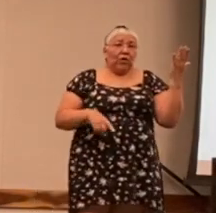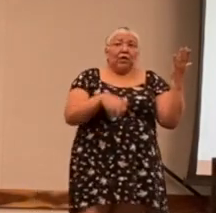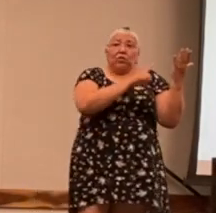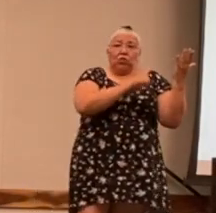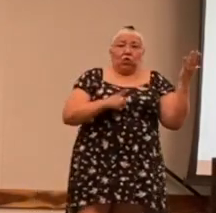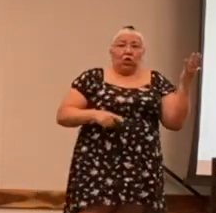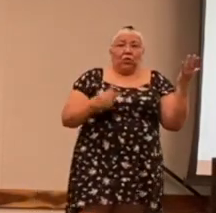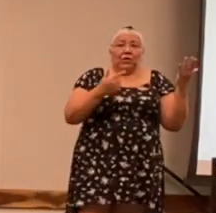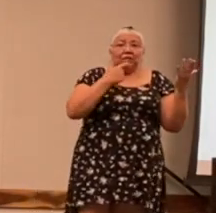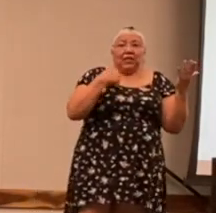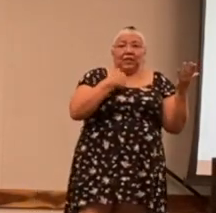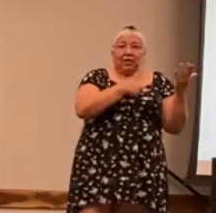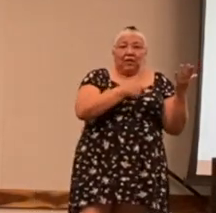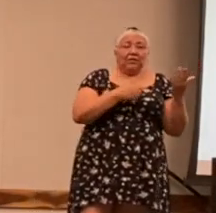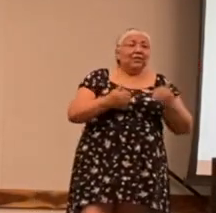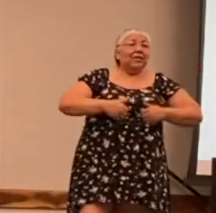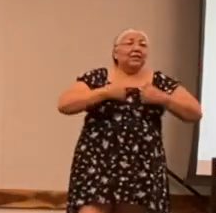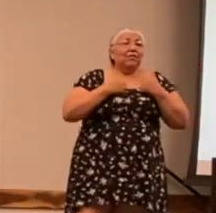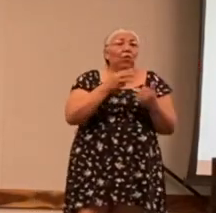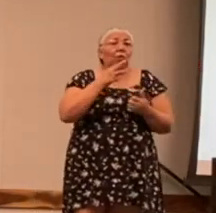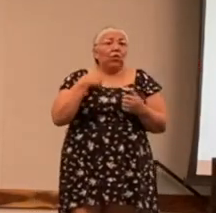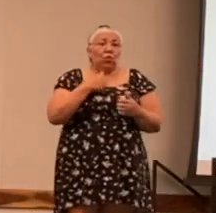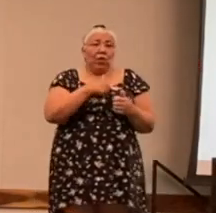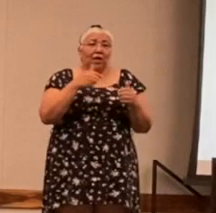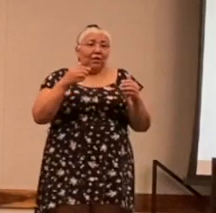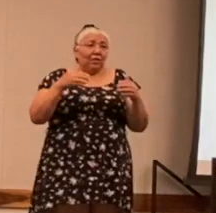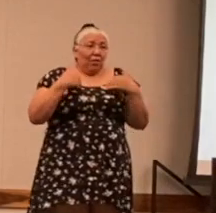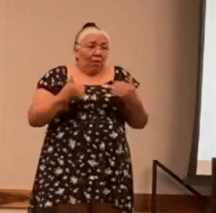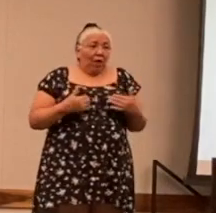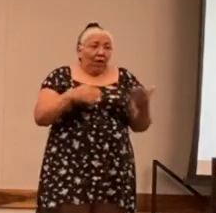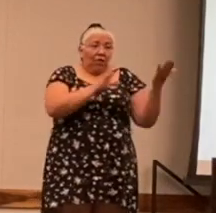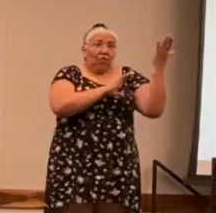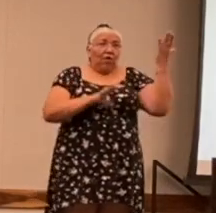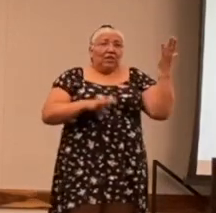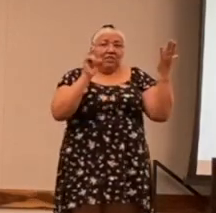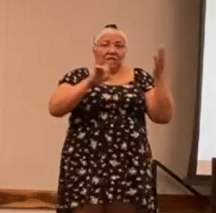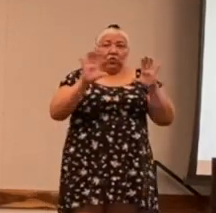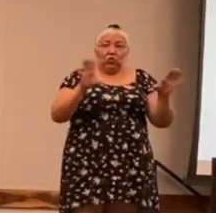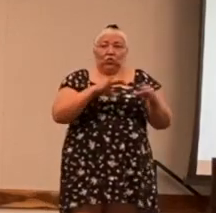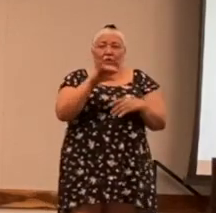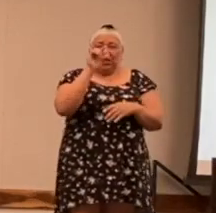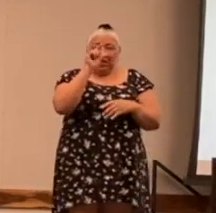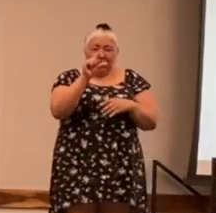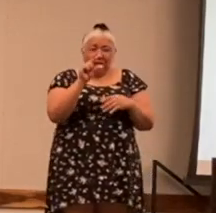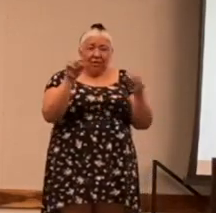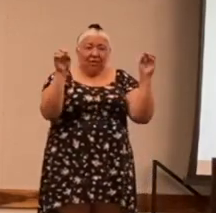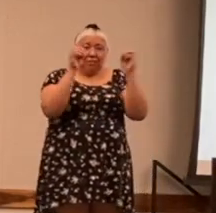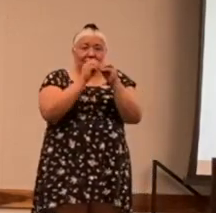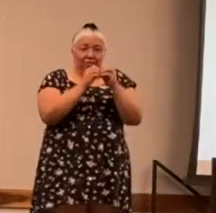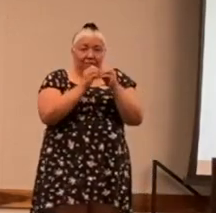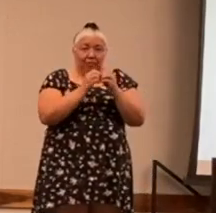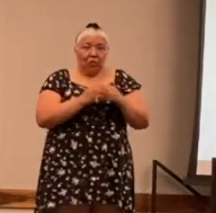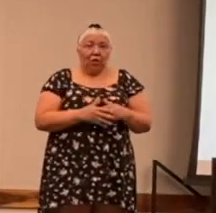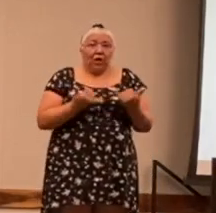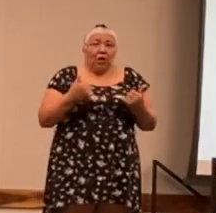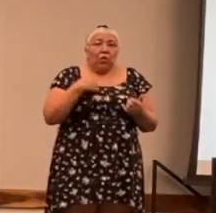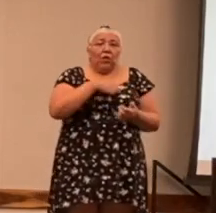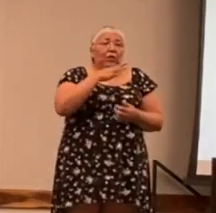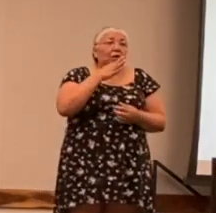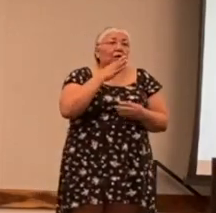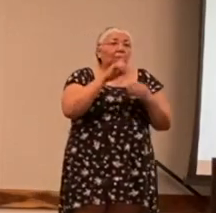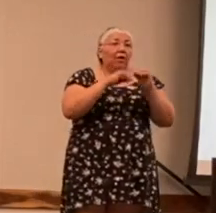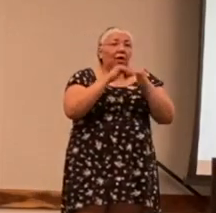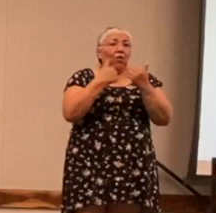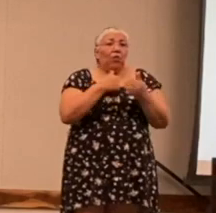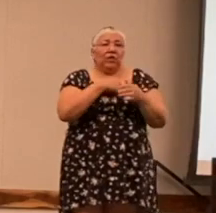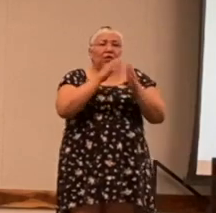us that there are things that living water, that we as the body of Christ, need to do a little harder. Right? And so we were talking about how